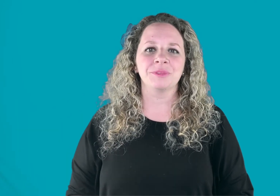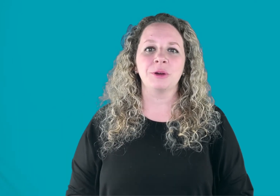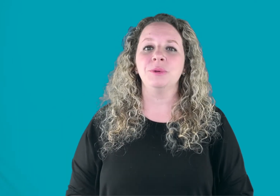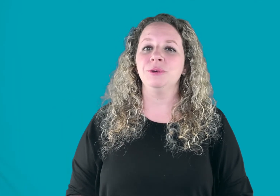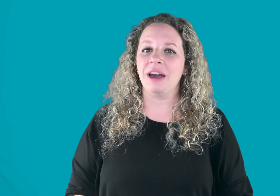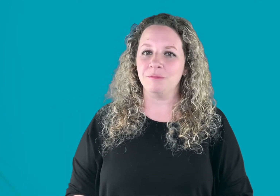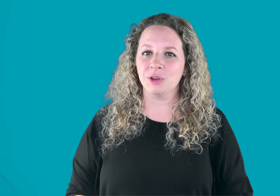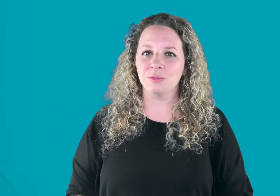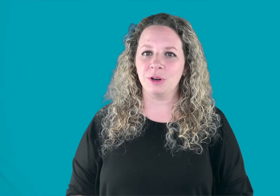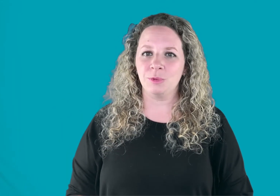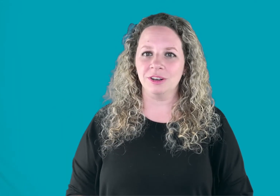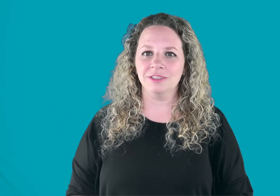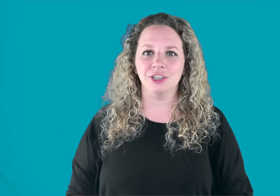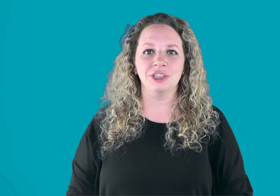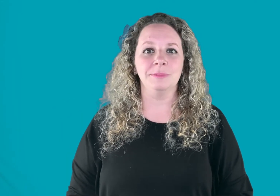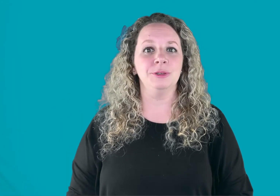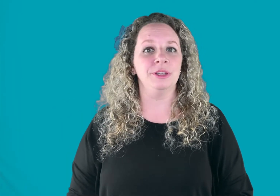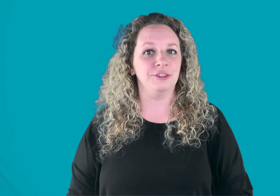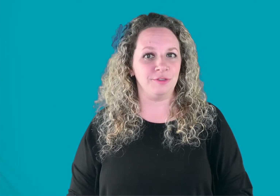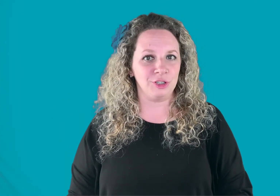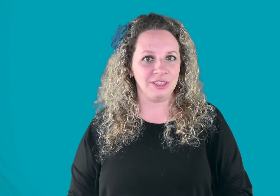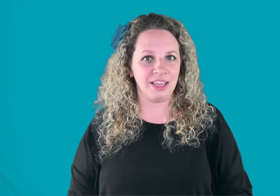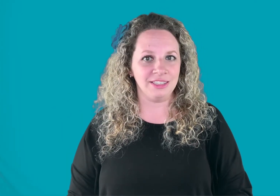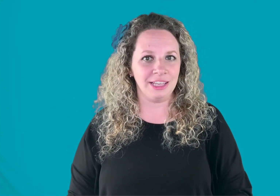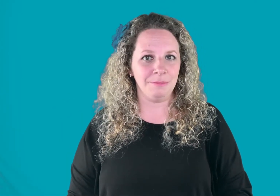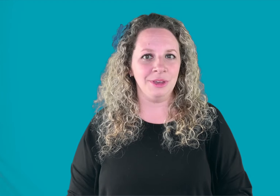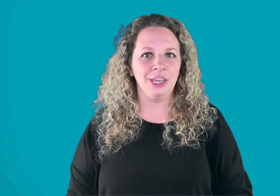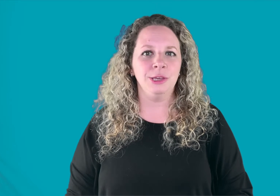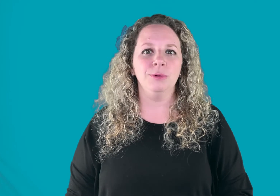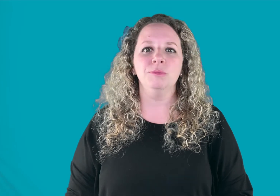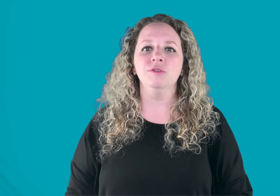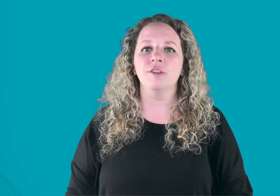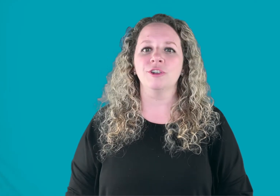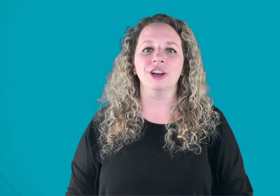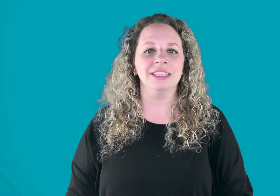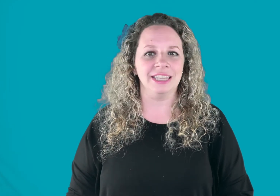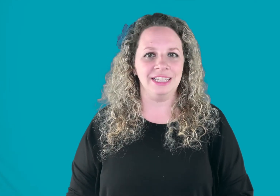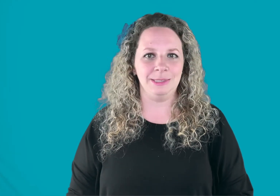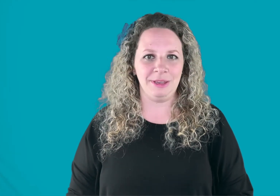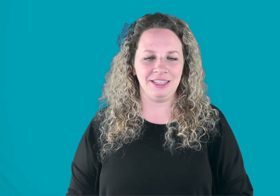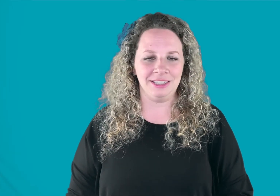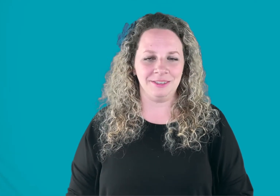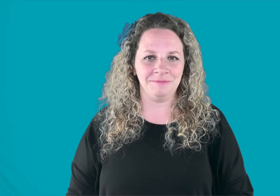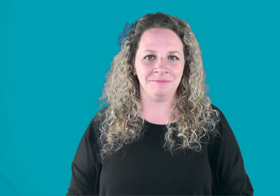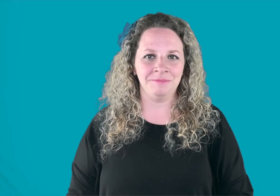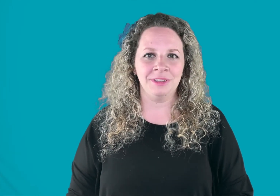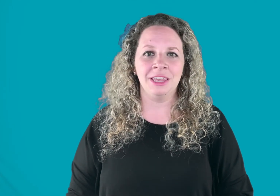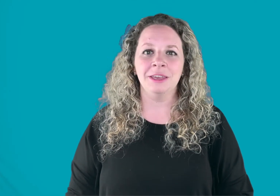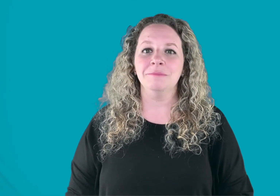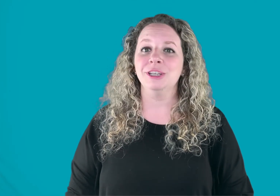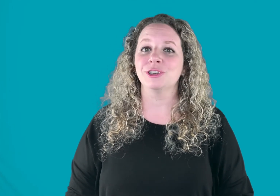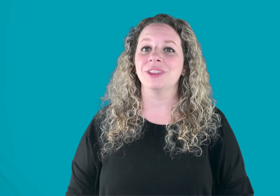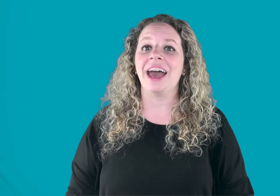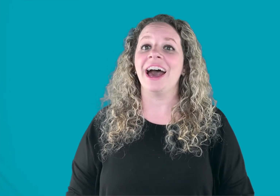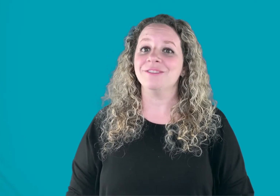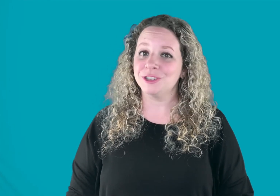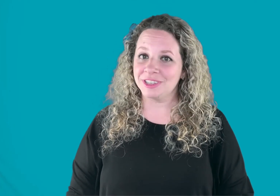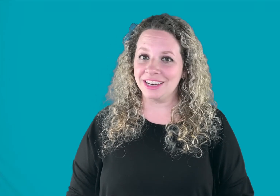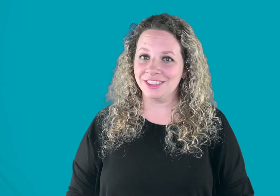When you have more than one word, such as between your first and last name, you will move over a slight space. Be sure that after signing the